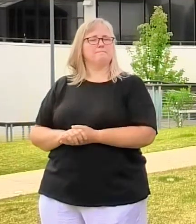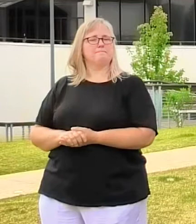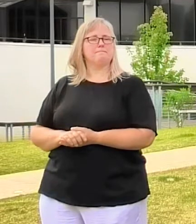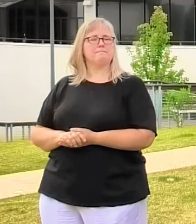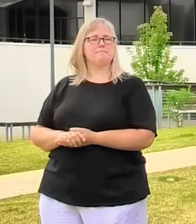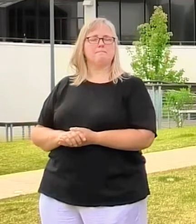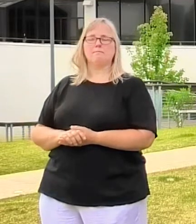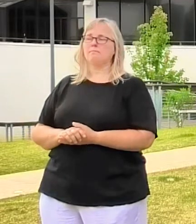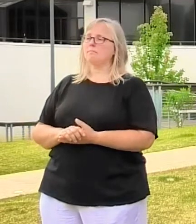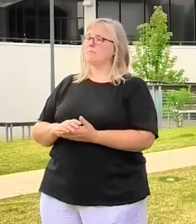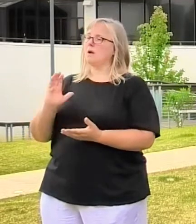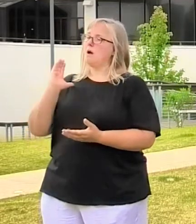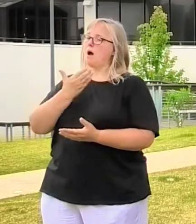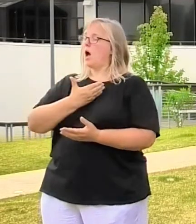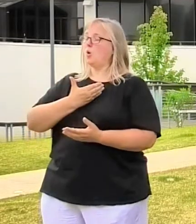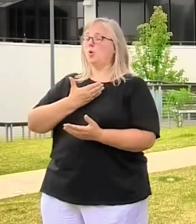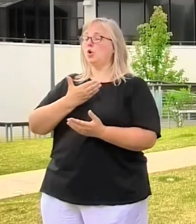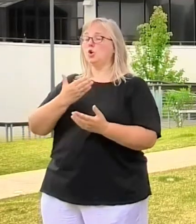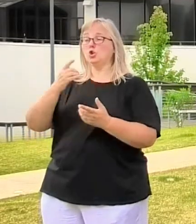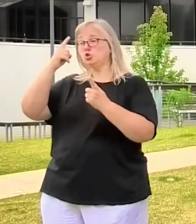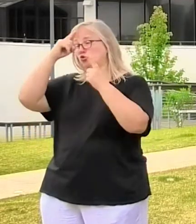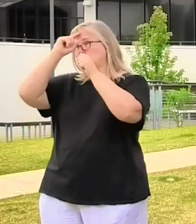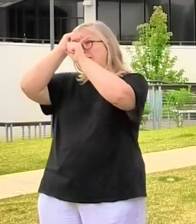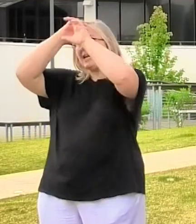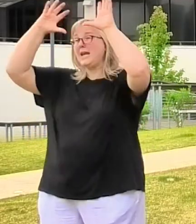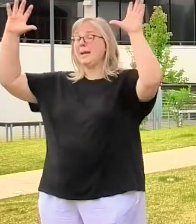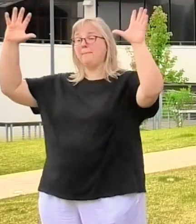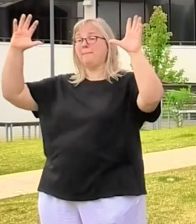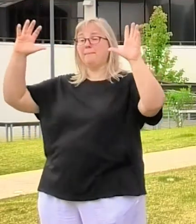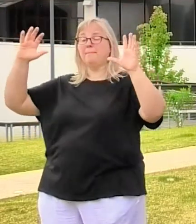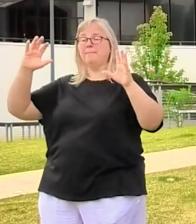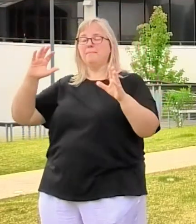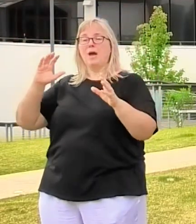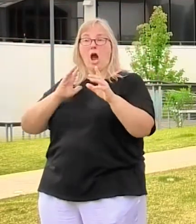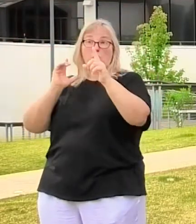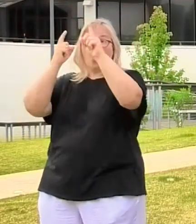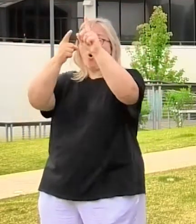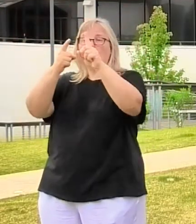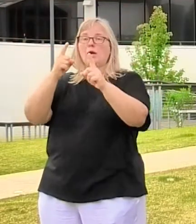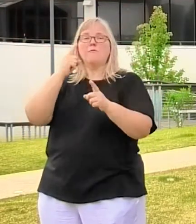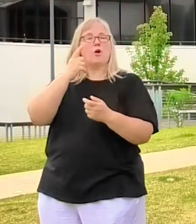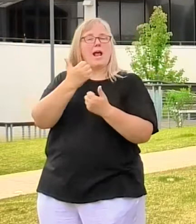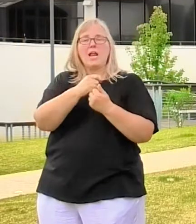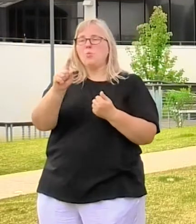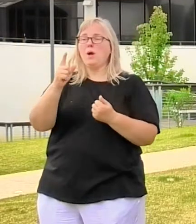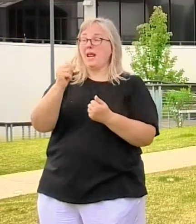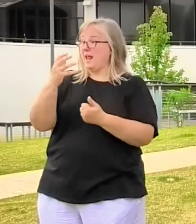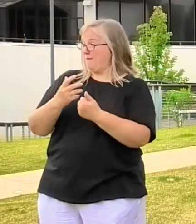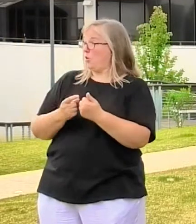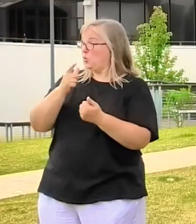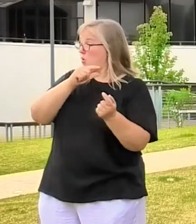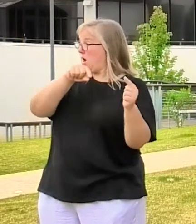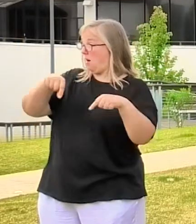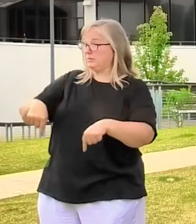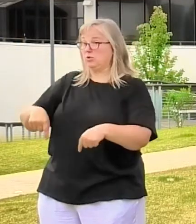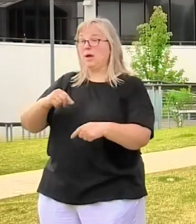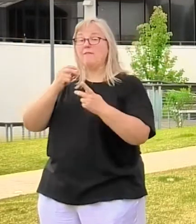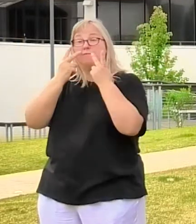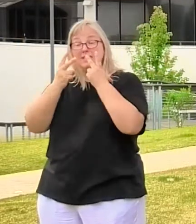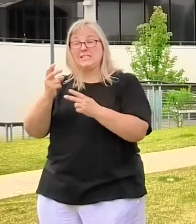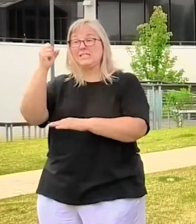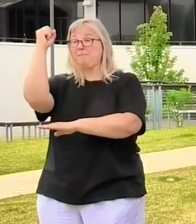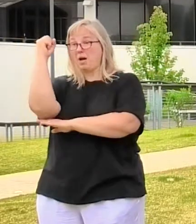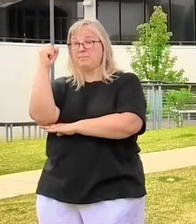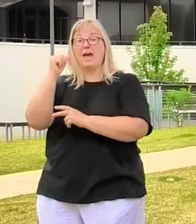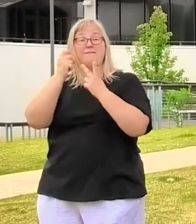Yeah, our dream, our vision, and our goal is for anyone and everyone who comes to this site and visits our monument and